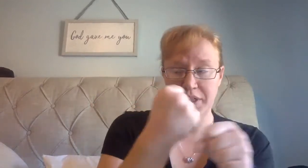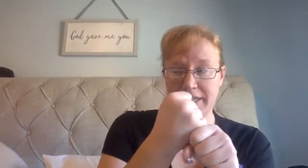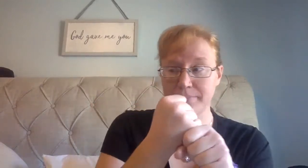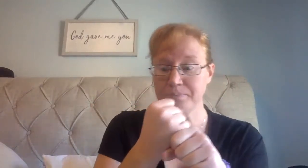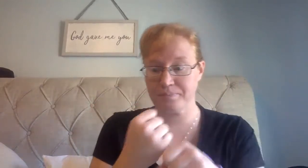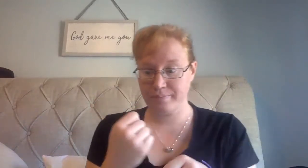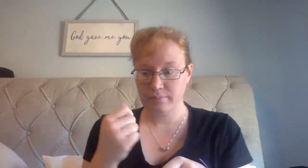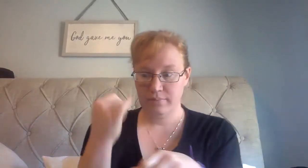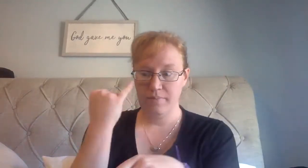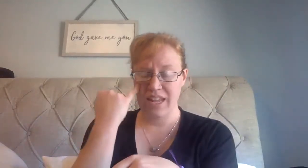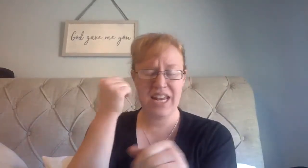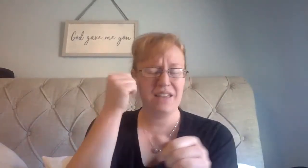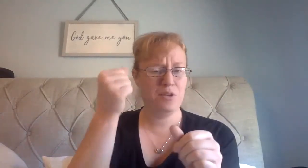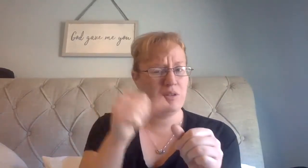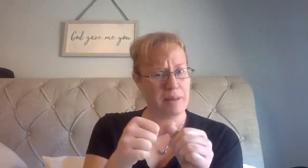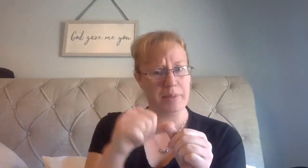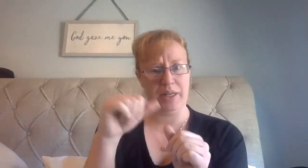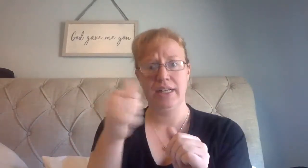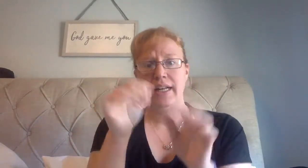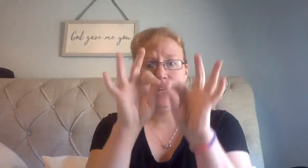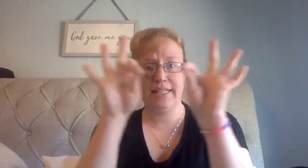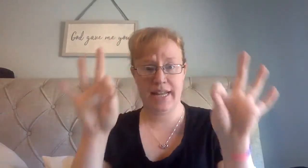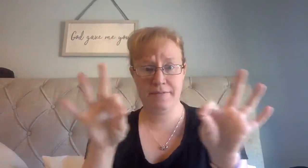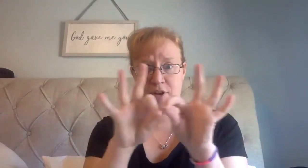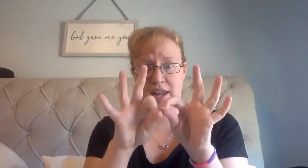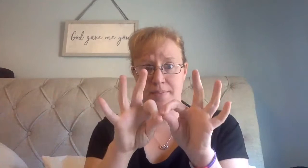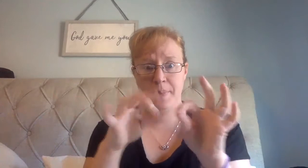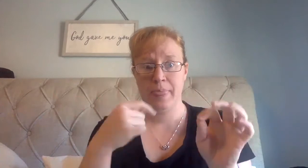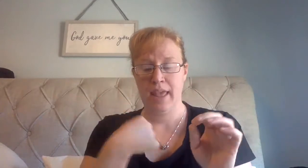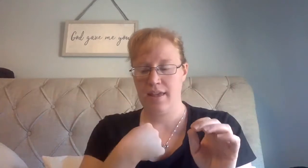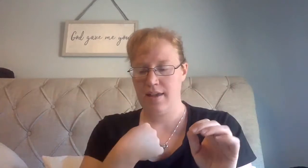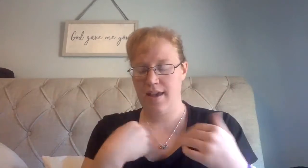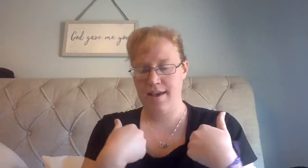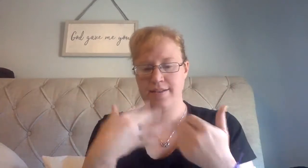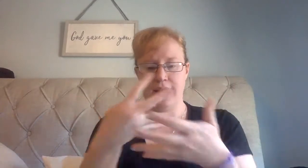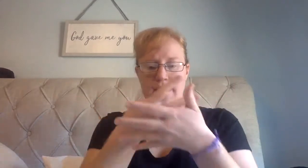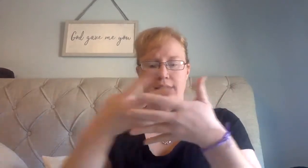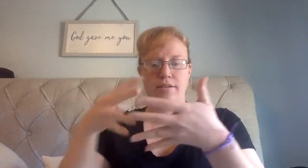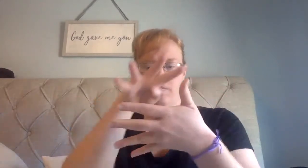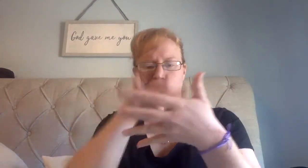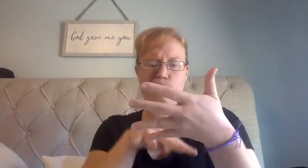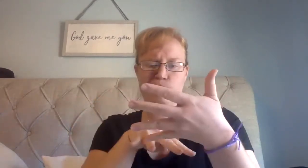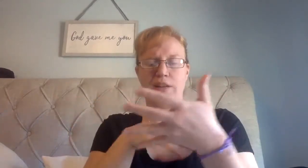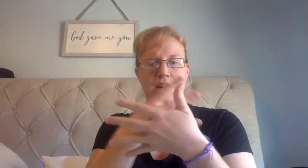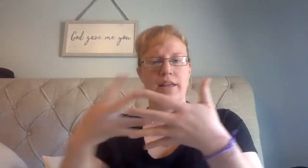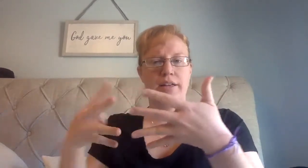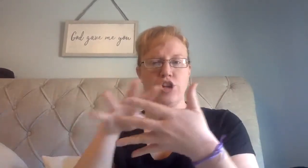year. And if you remember, a 10 frame has a kind of like a